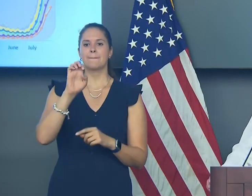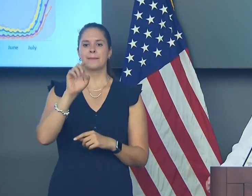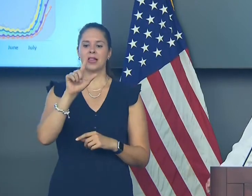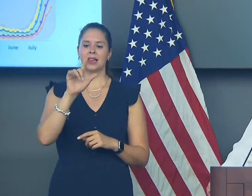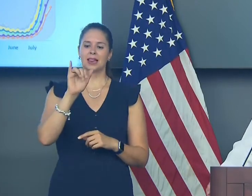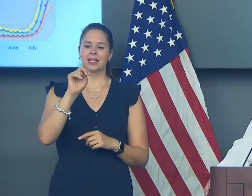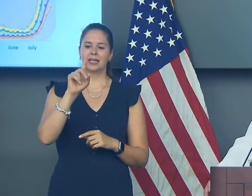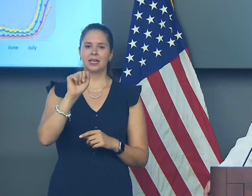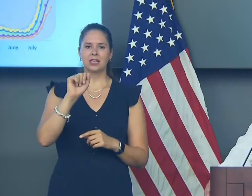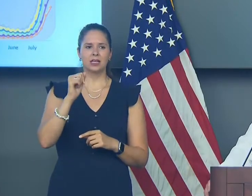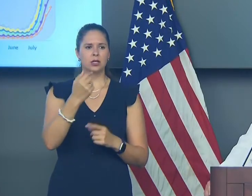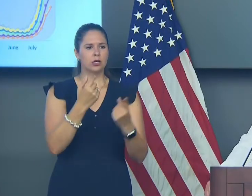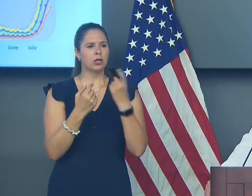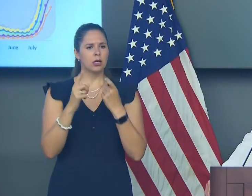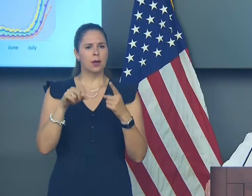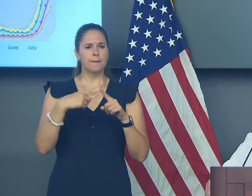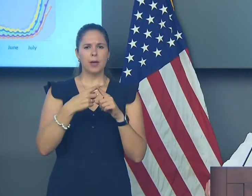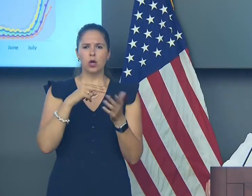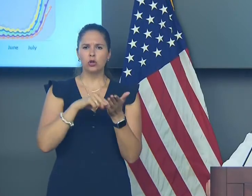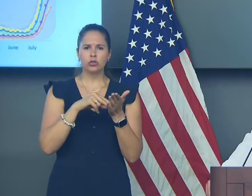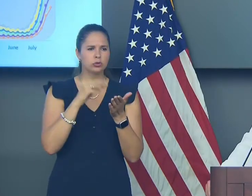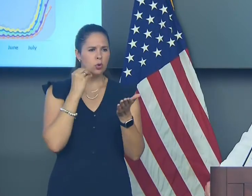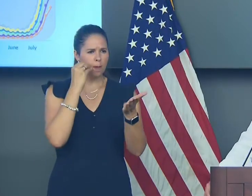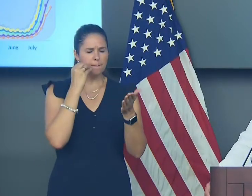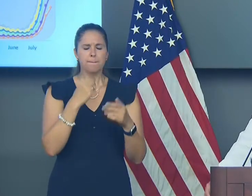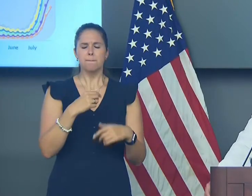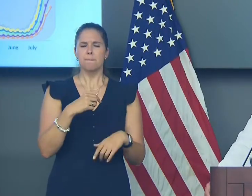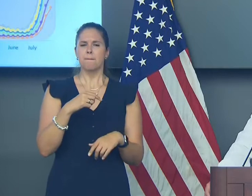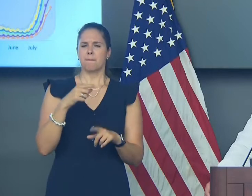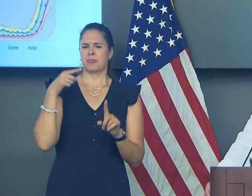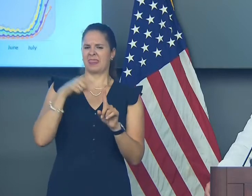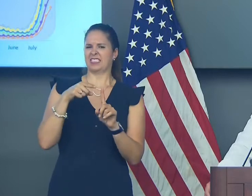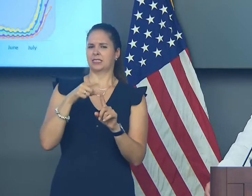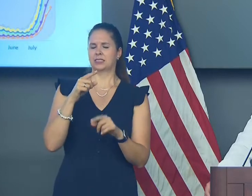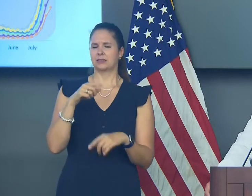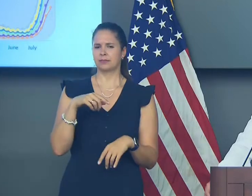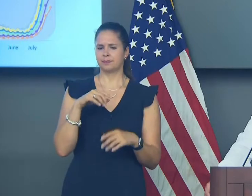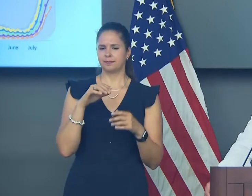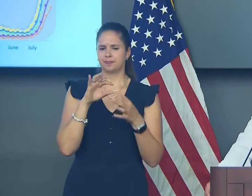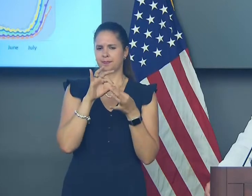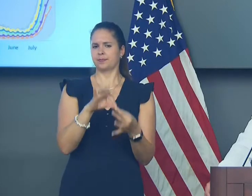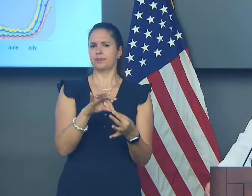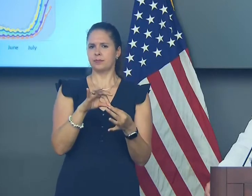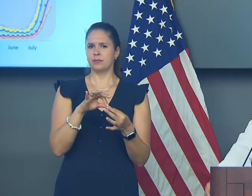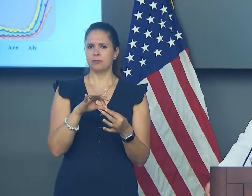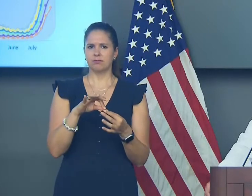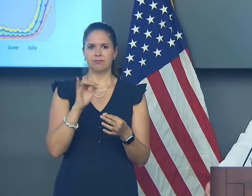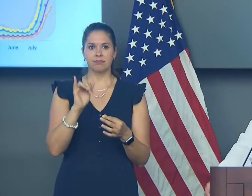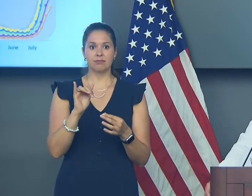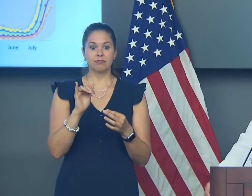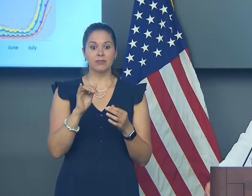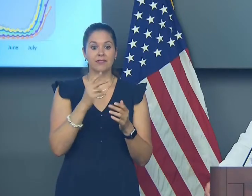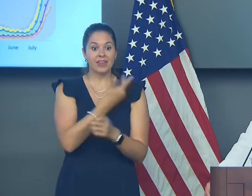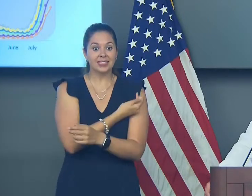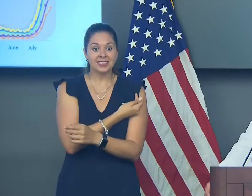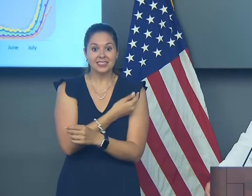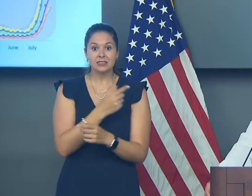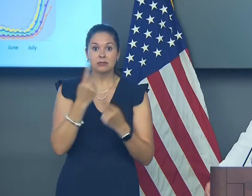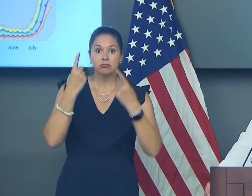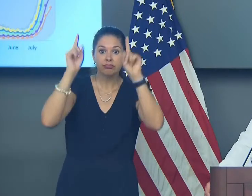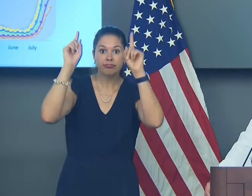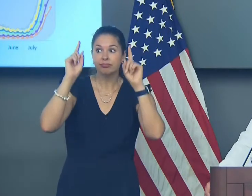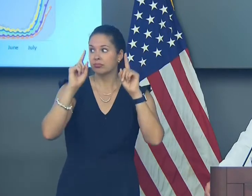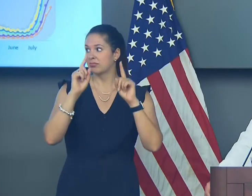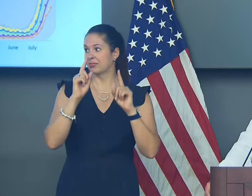Melinda's questions about nursing homes. And I really think this speaks to the efficacy of the vaccines more than anything